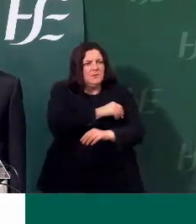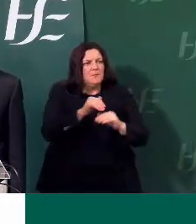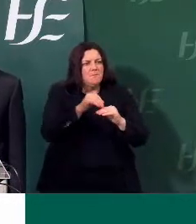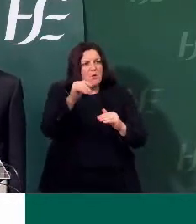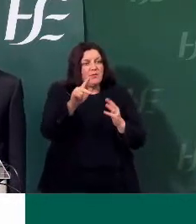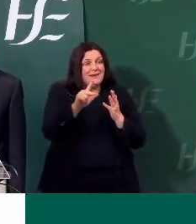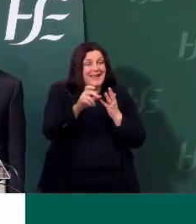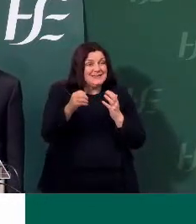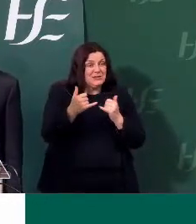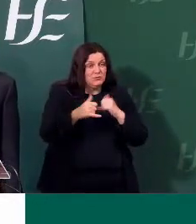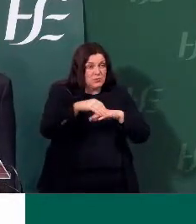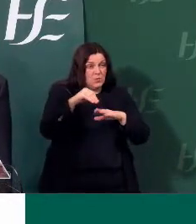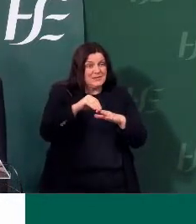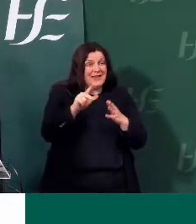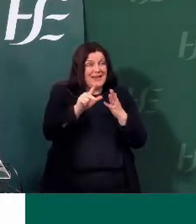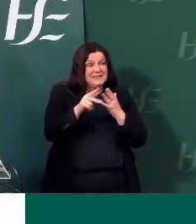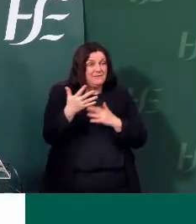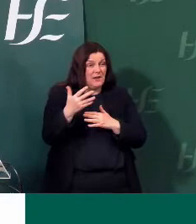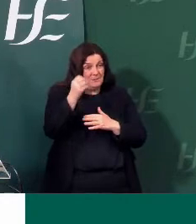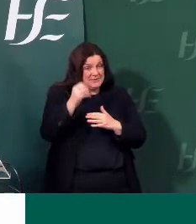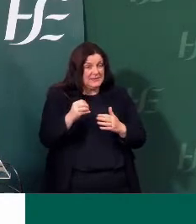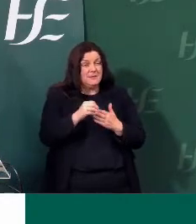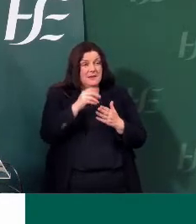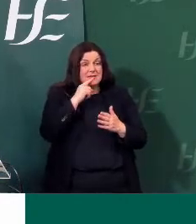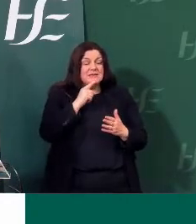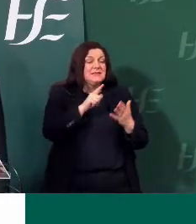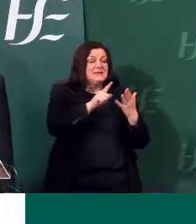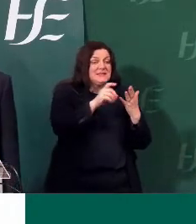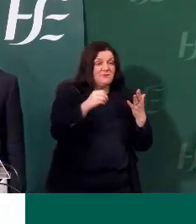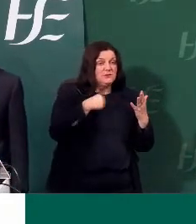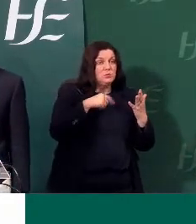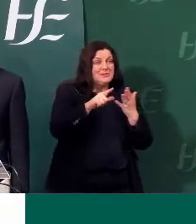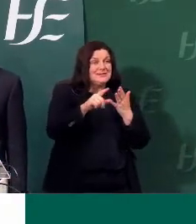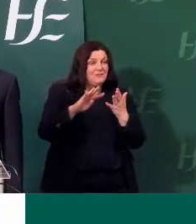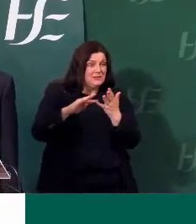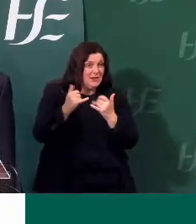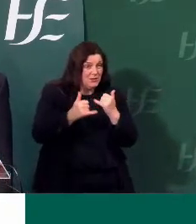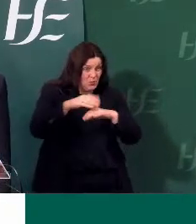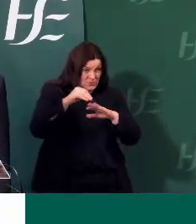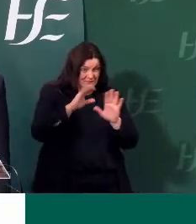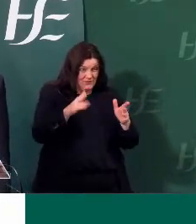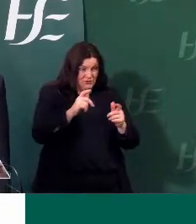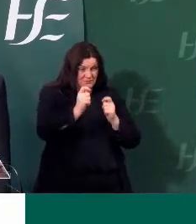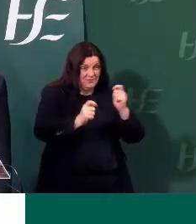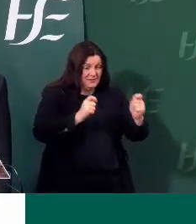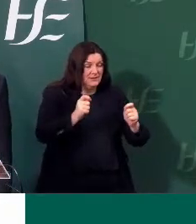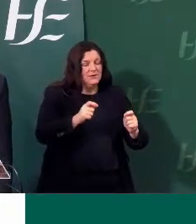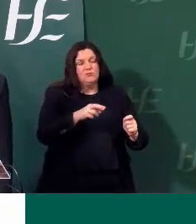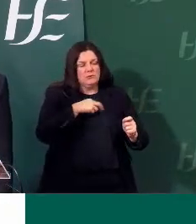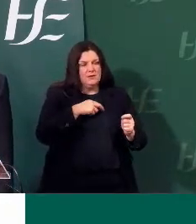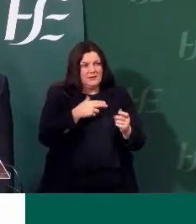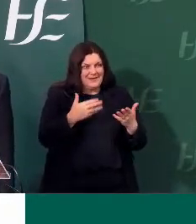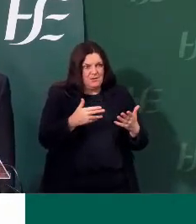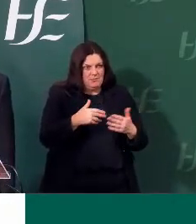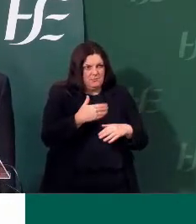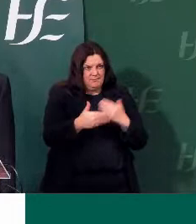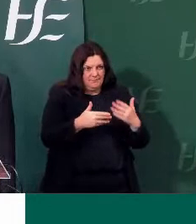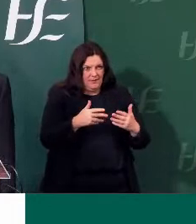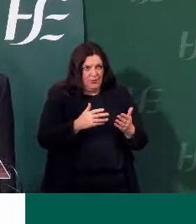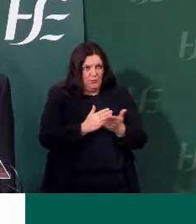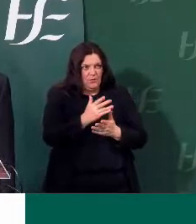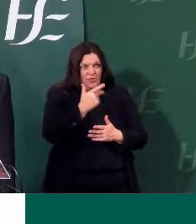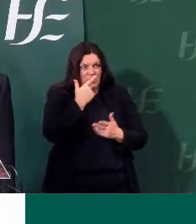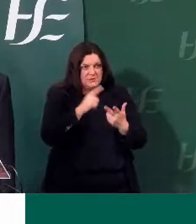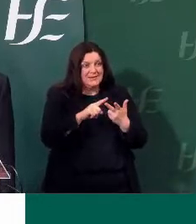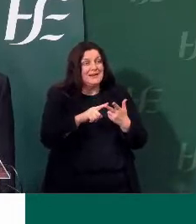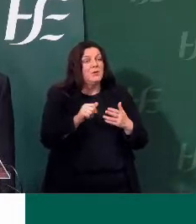85%. 70 to 79s were 3/4 way through against what we know to be eligible. We're heading right through the 60, 69-year-olds, well